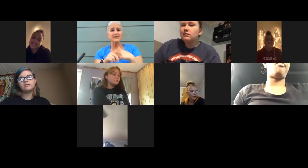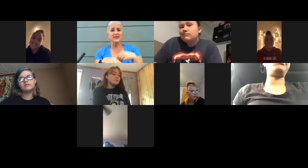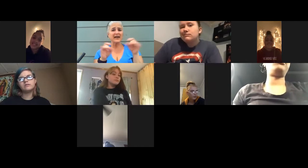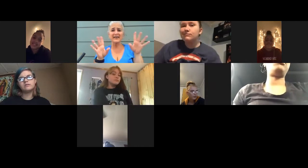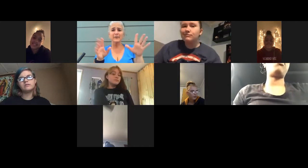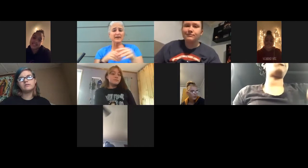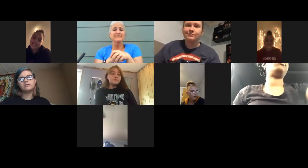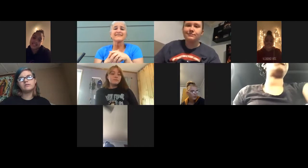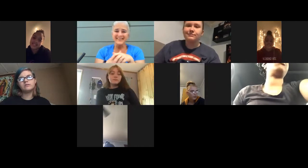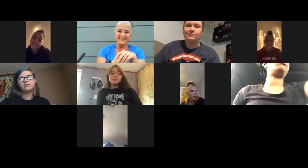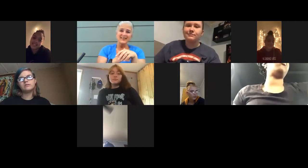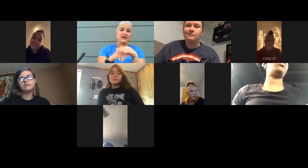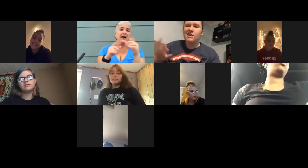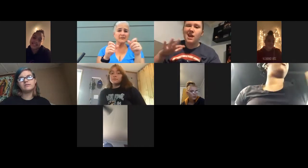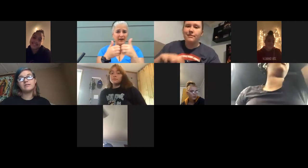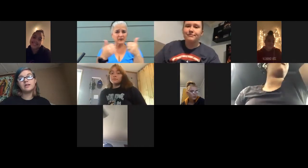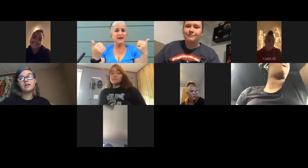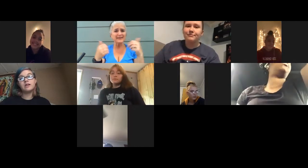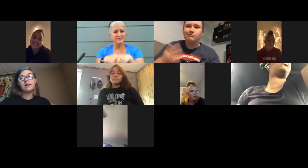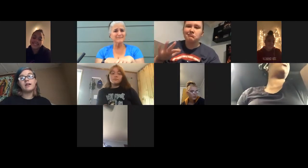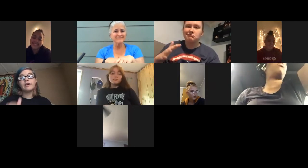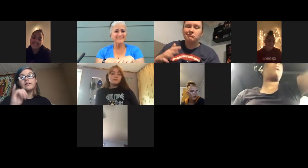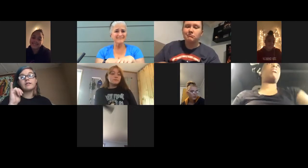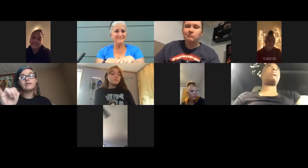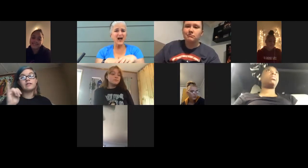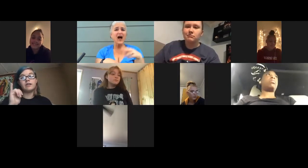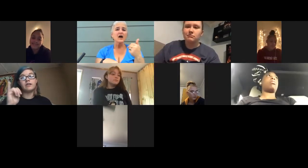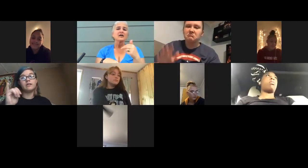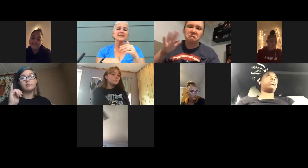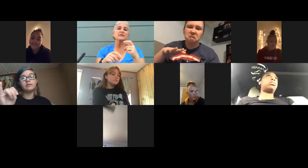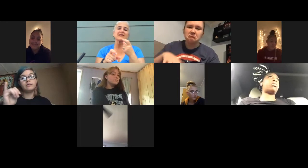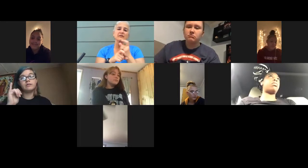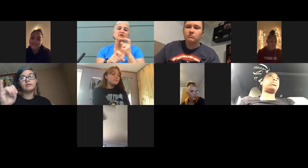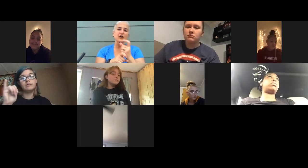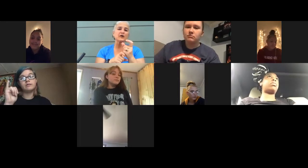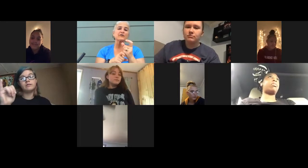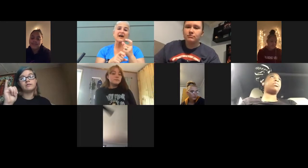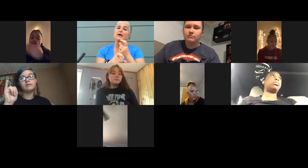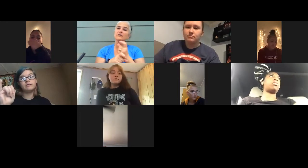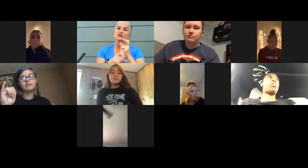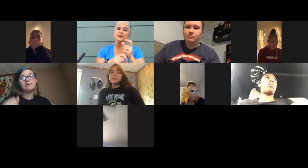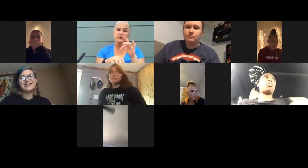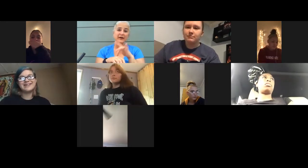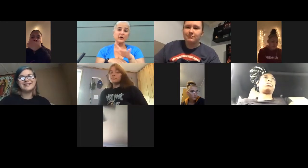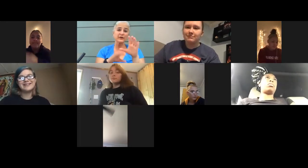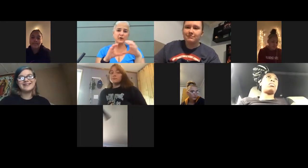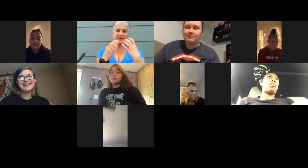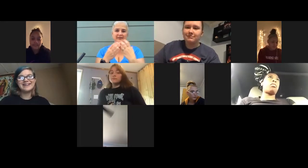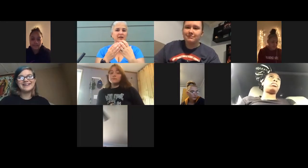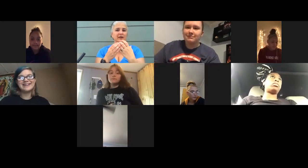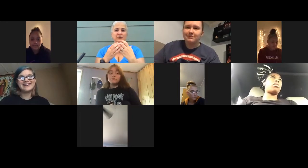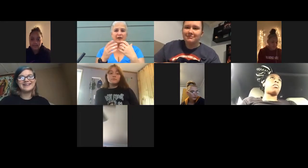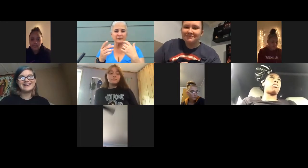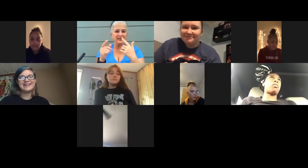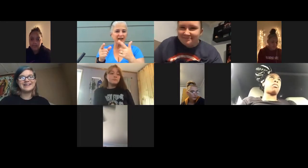4 months and I hate everybody. I need my own space. That was a joke. Yeah, that was a joke in one of my earlier